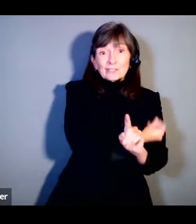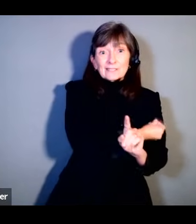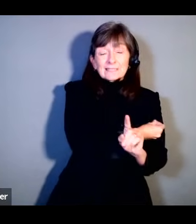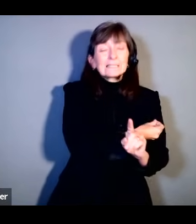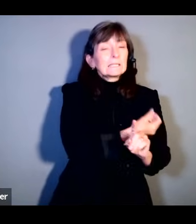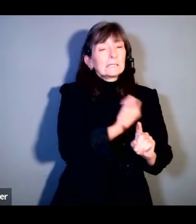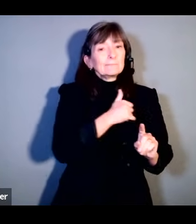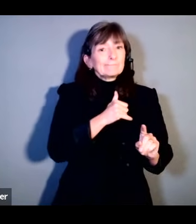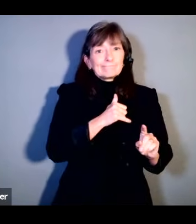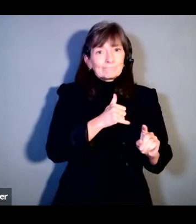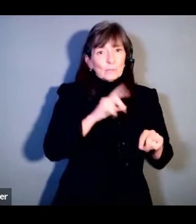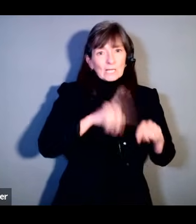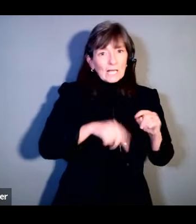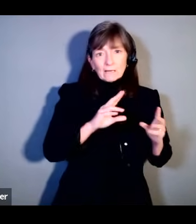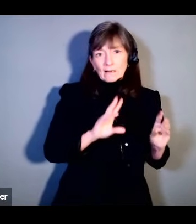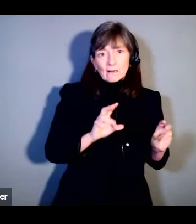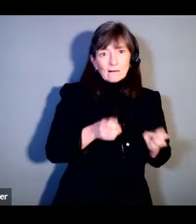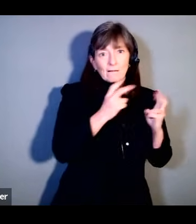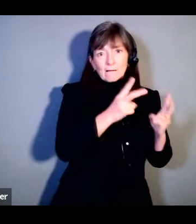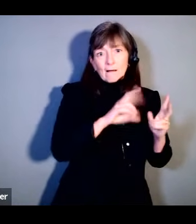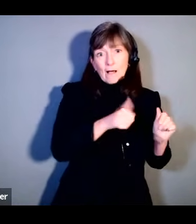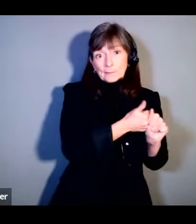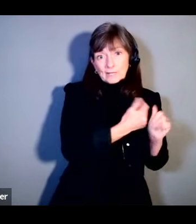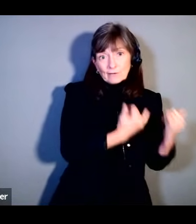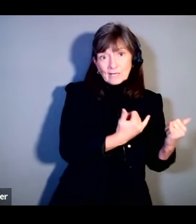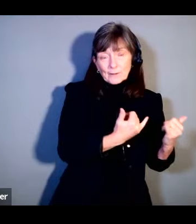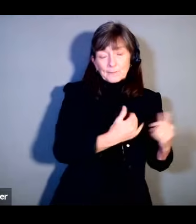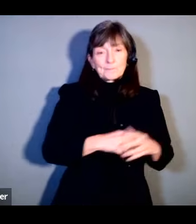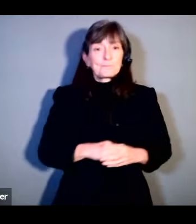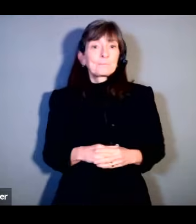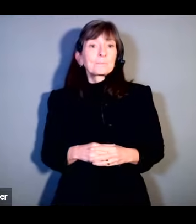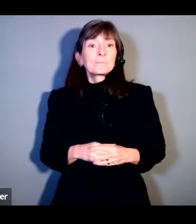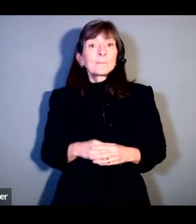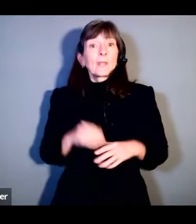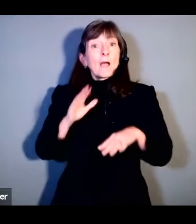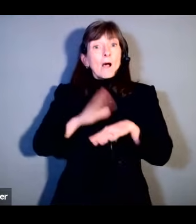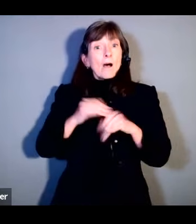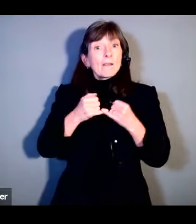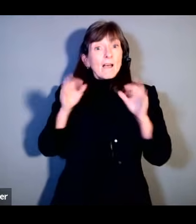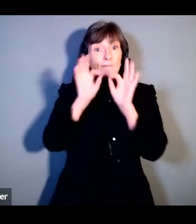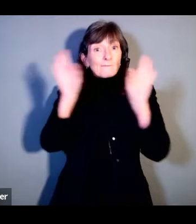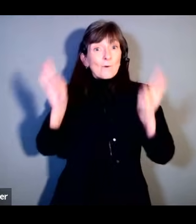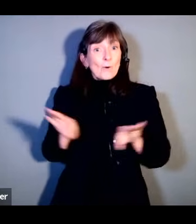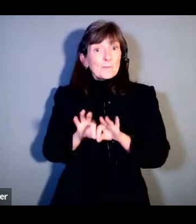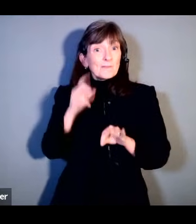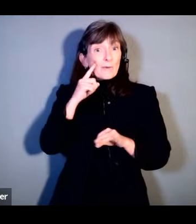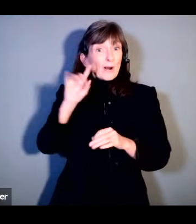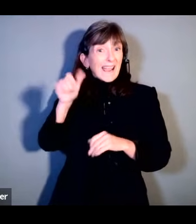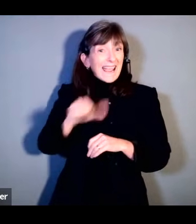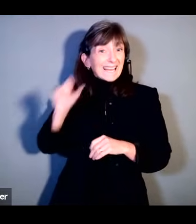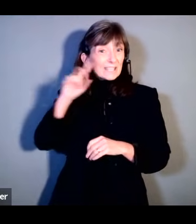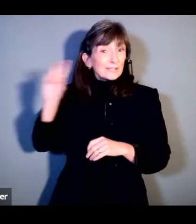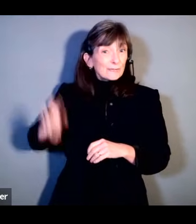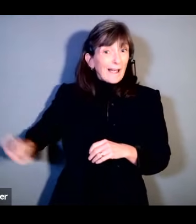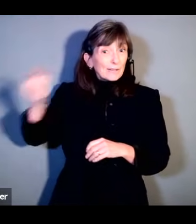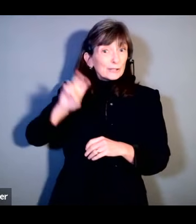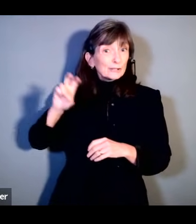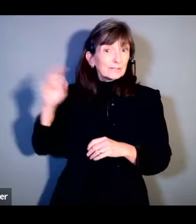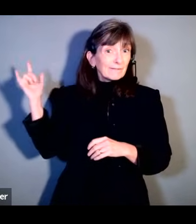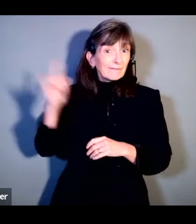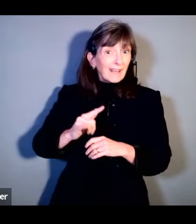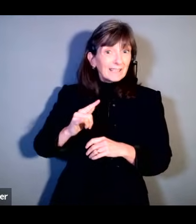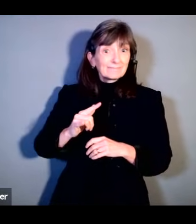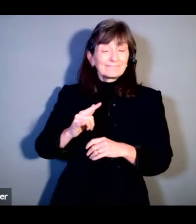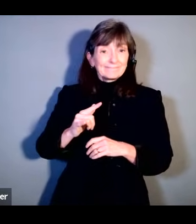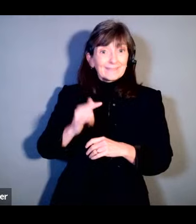rates. Finally, our online form for travelers is not available. So travelers with an existing reference number